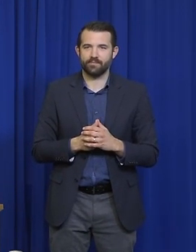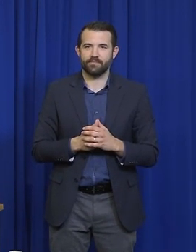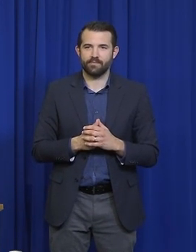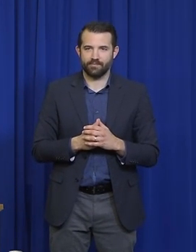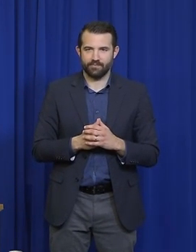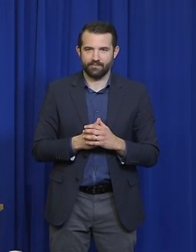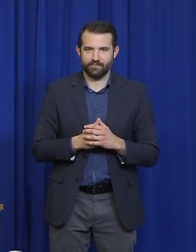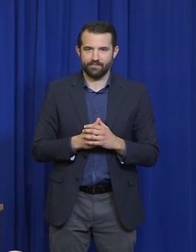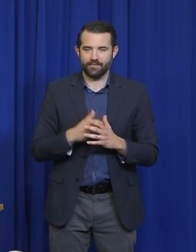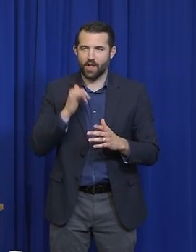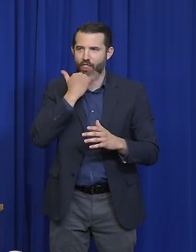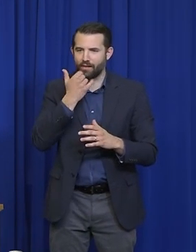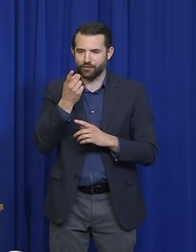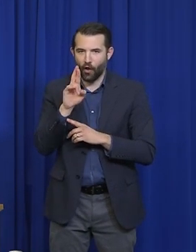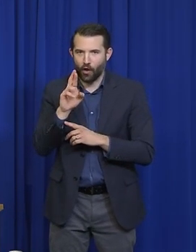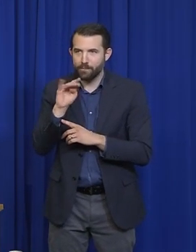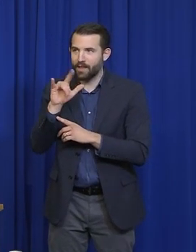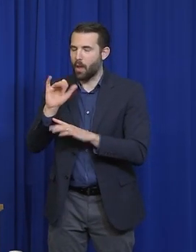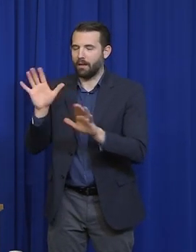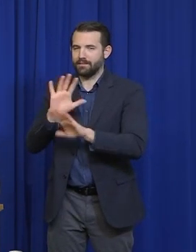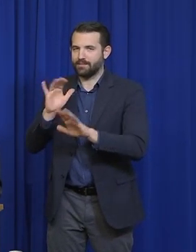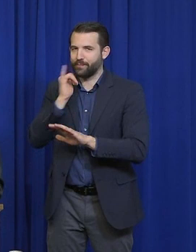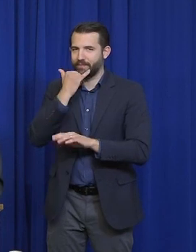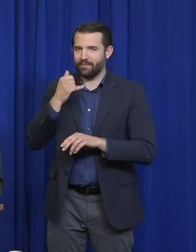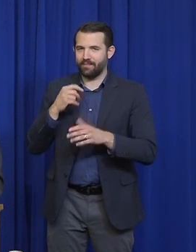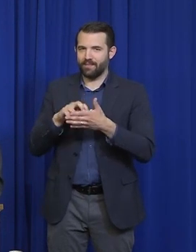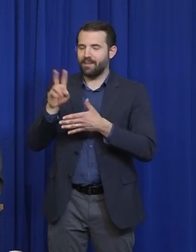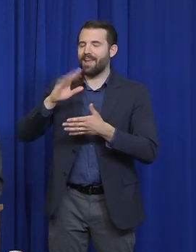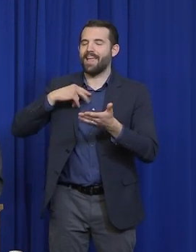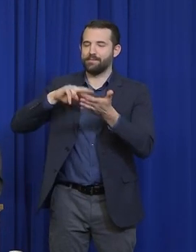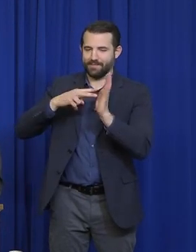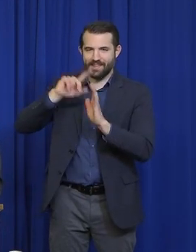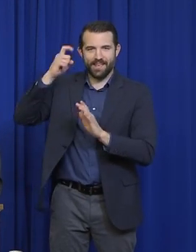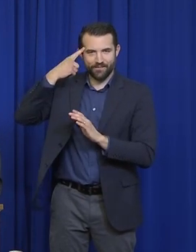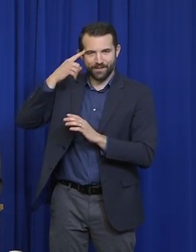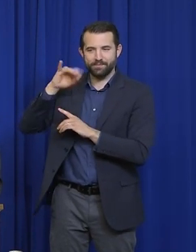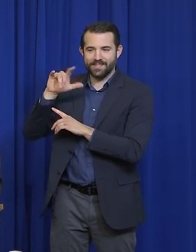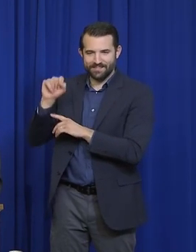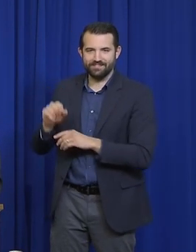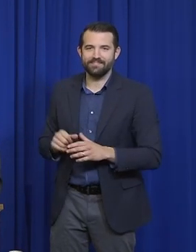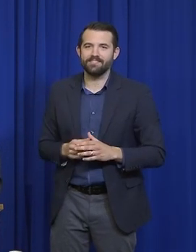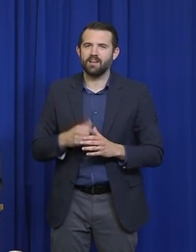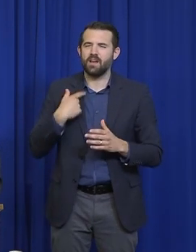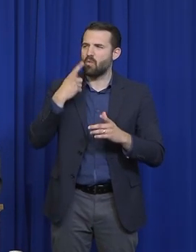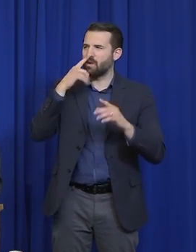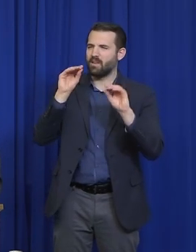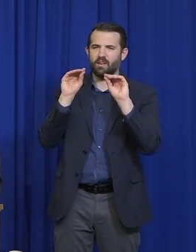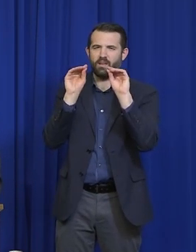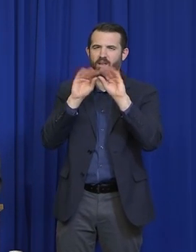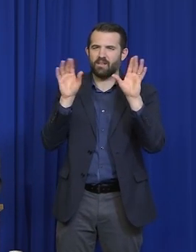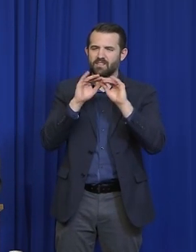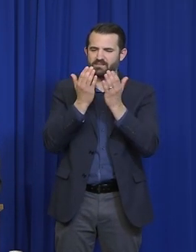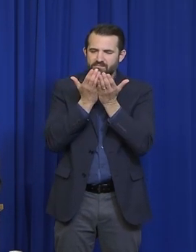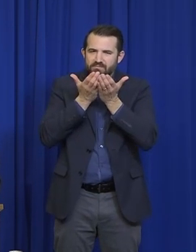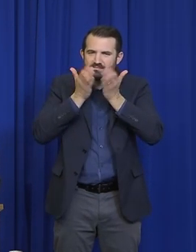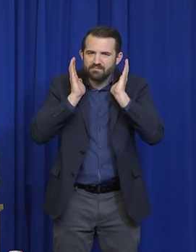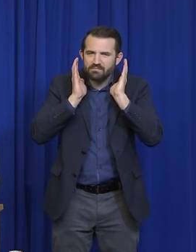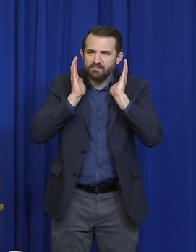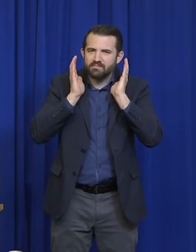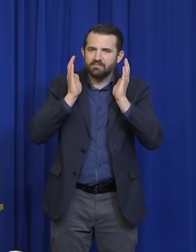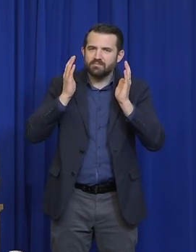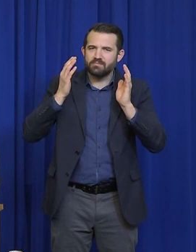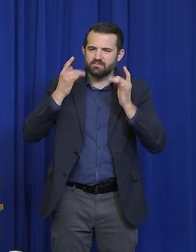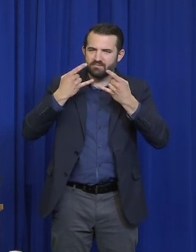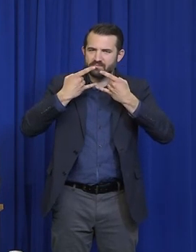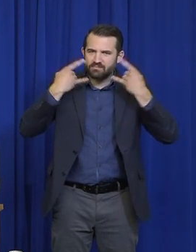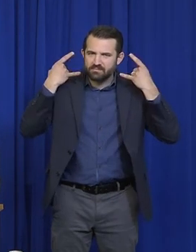you just clarify the face coverings in public settings where physical distancing measures